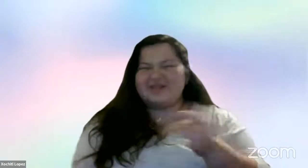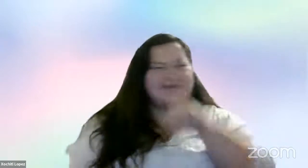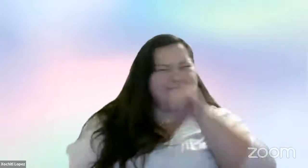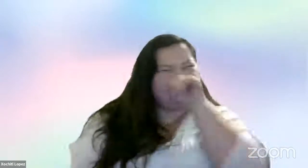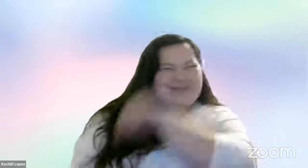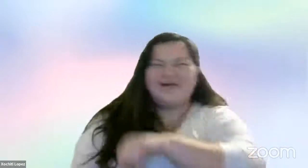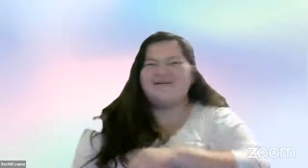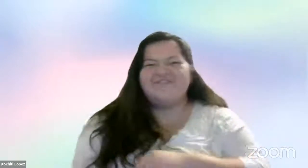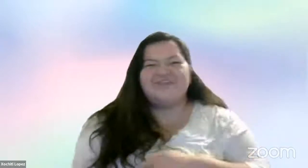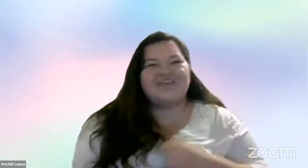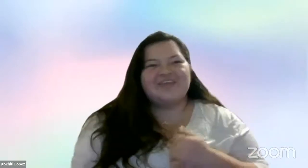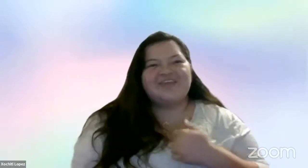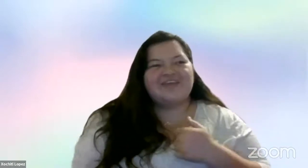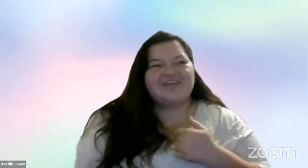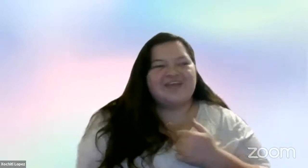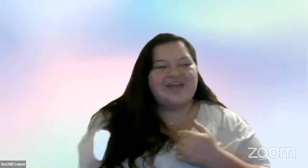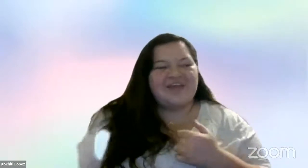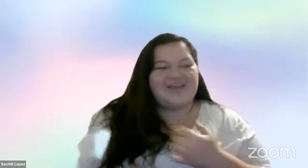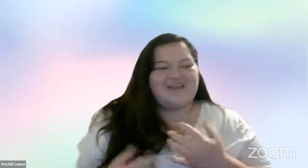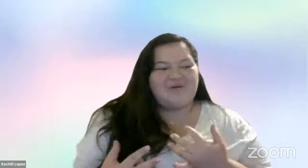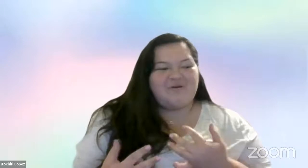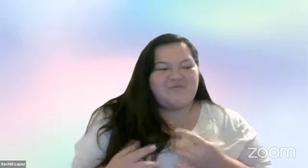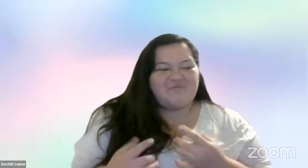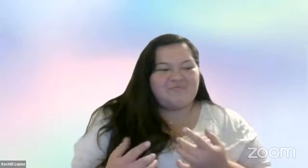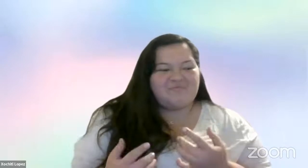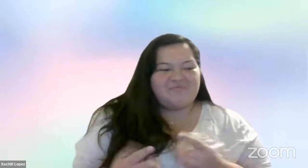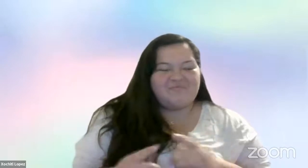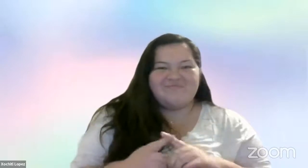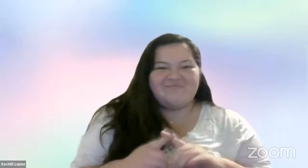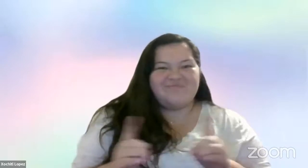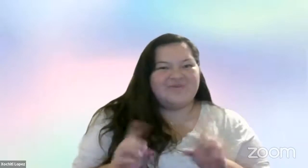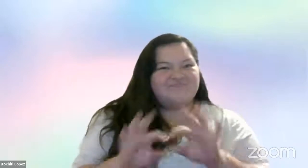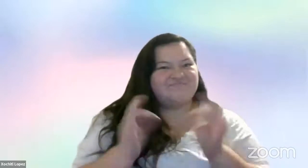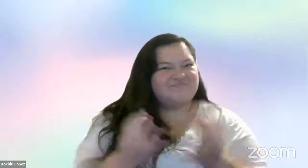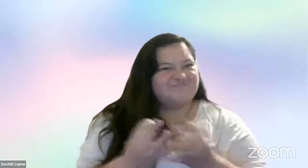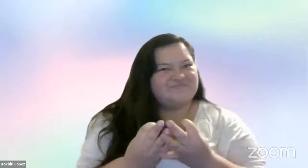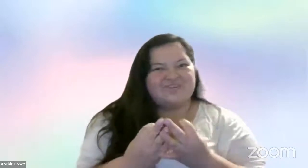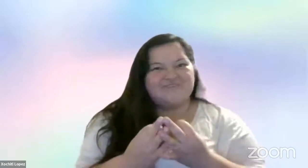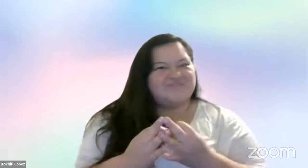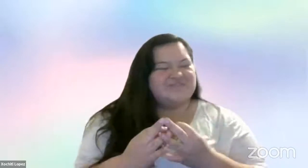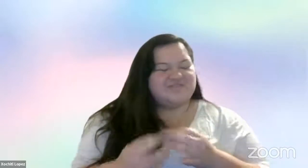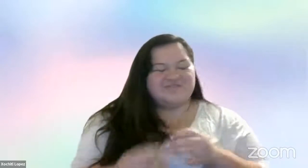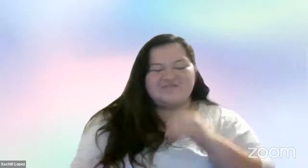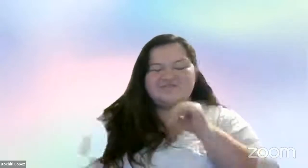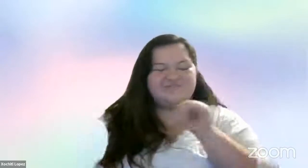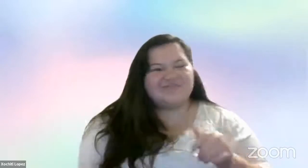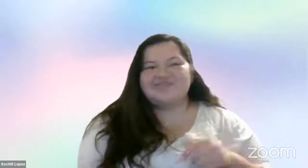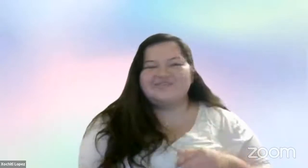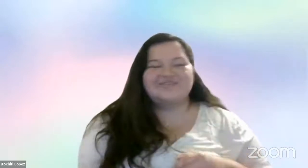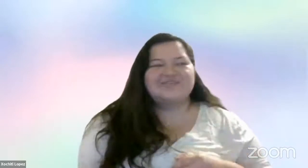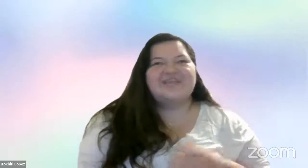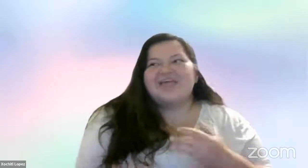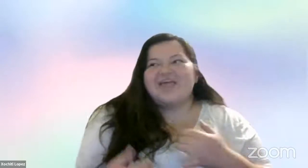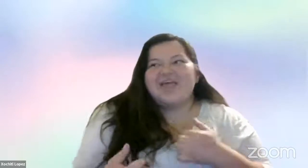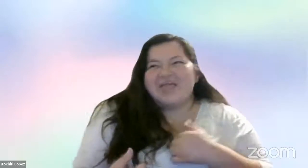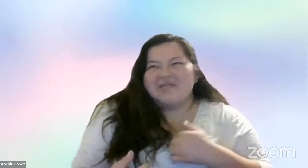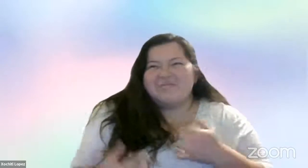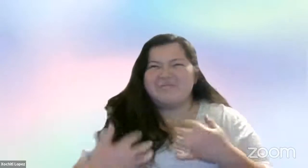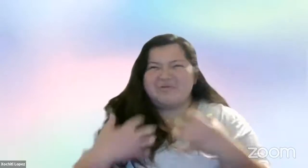just like the silence. They like being deaf. They're unfazed. But our family is